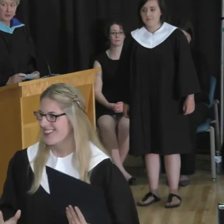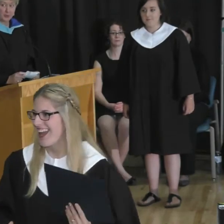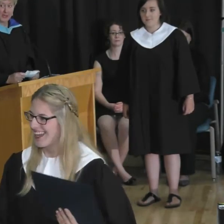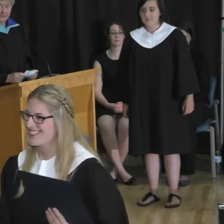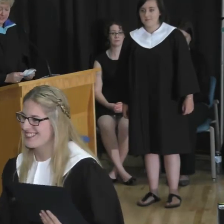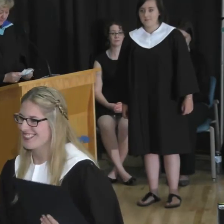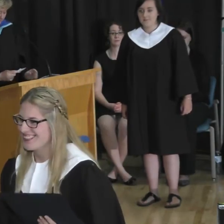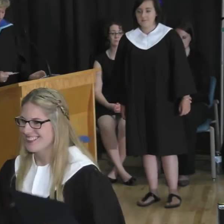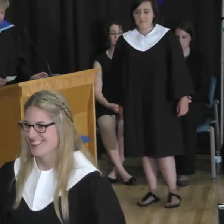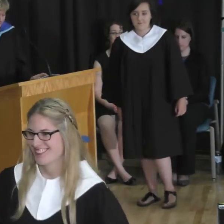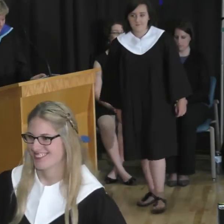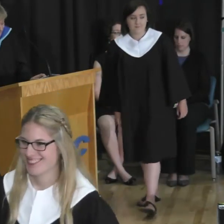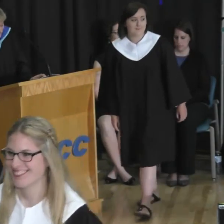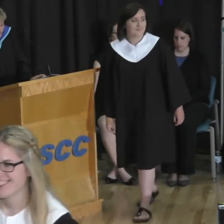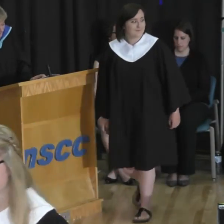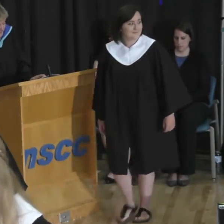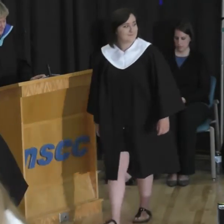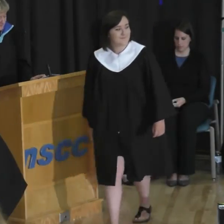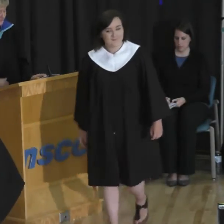Brittany Raymond.